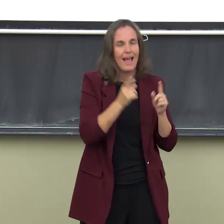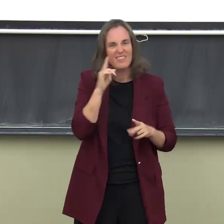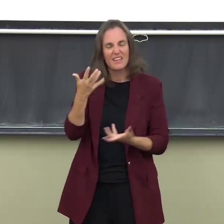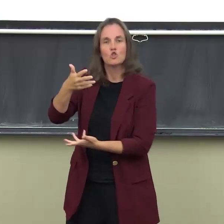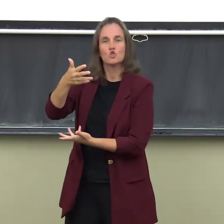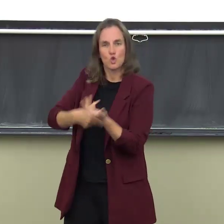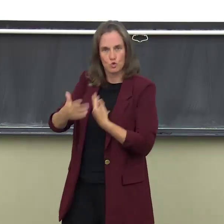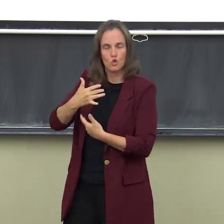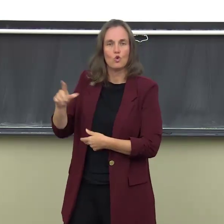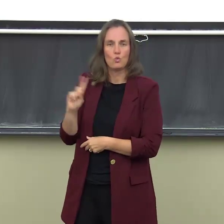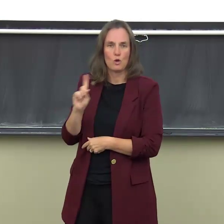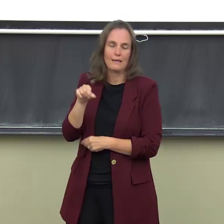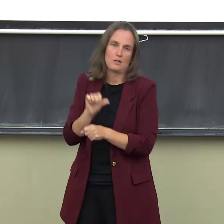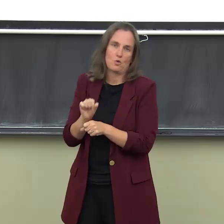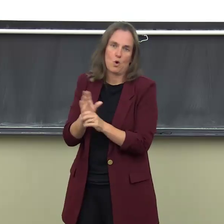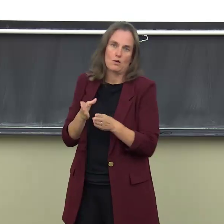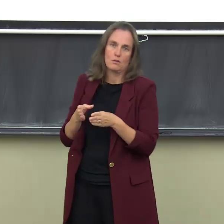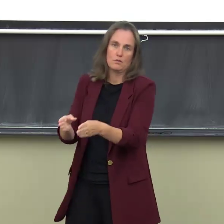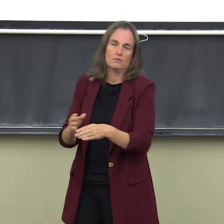try to work here for the most part.